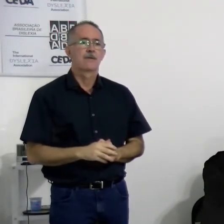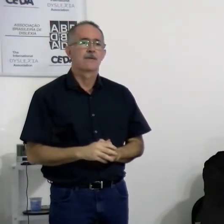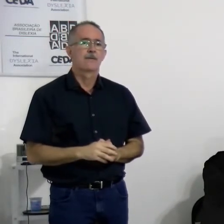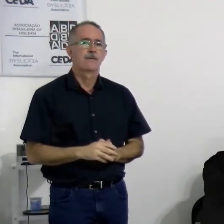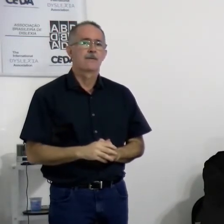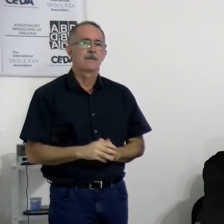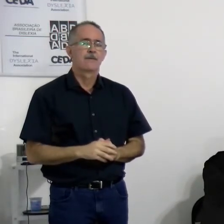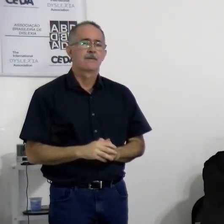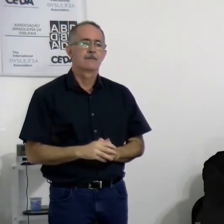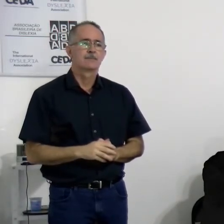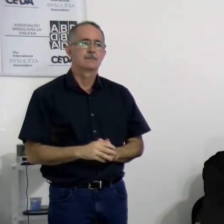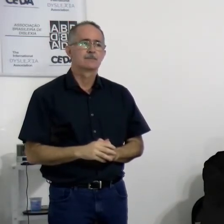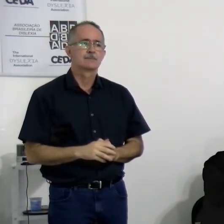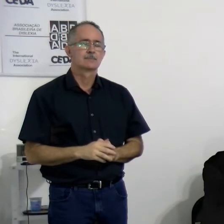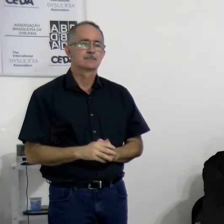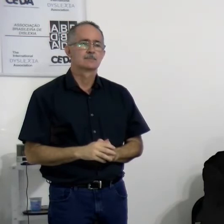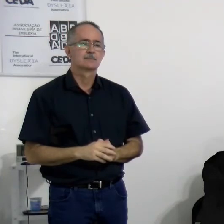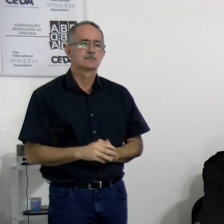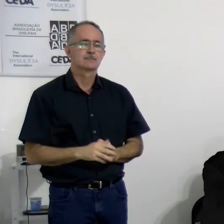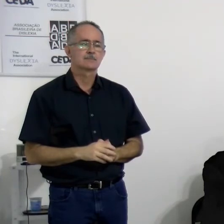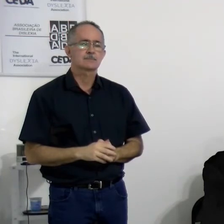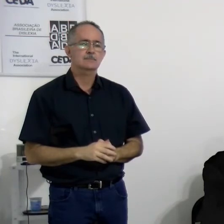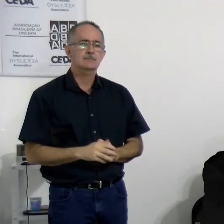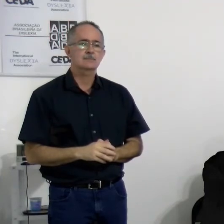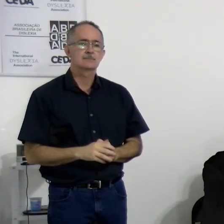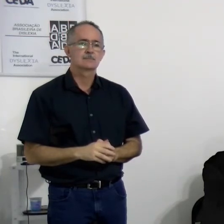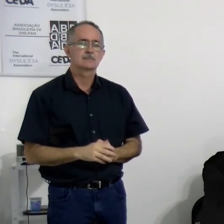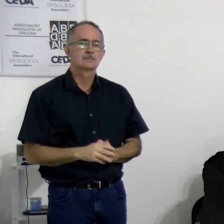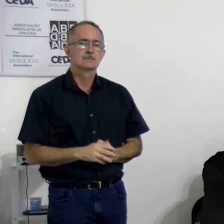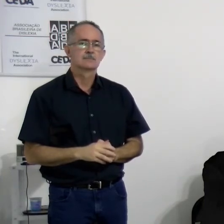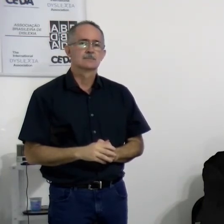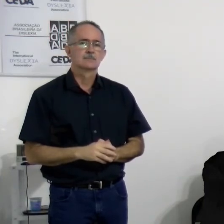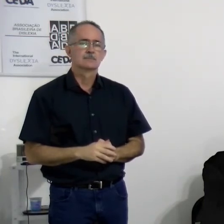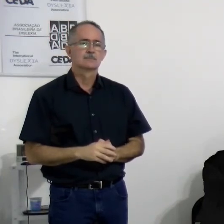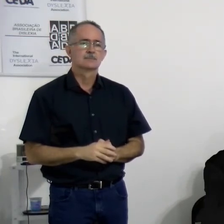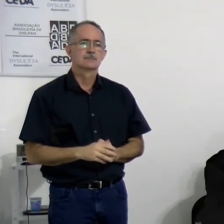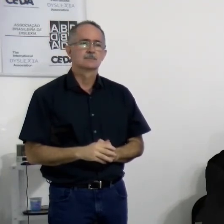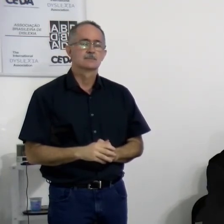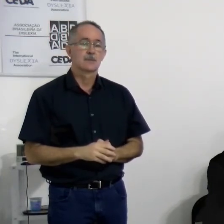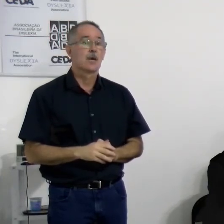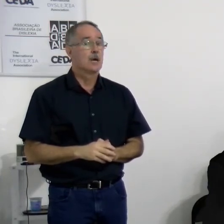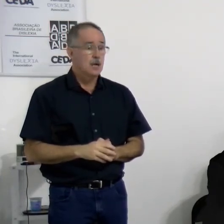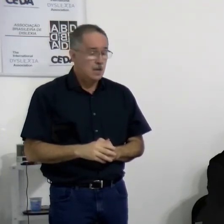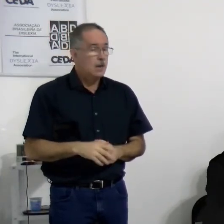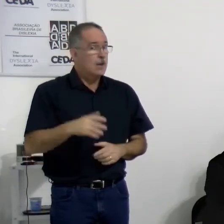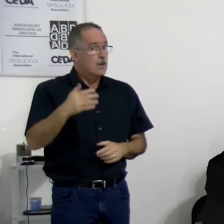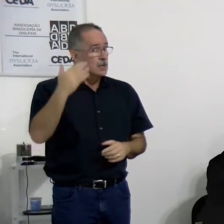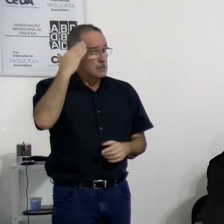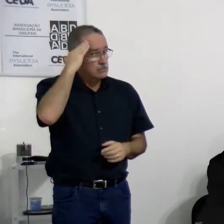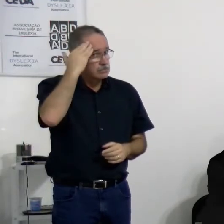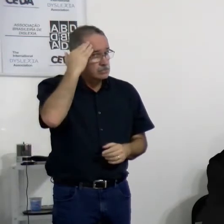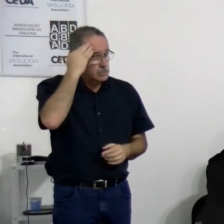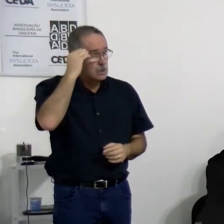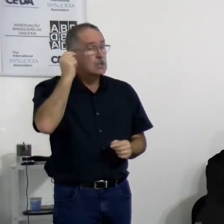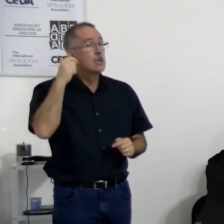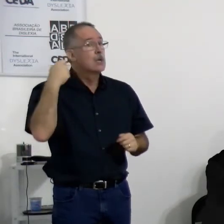careful to state a cautionary note about early screening. Vamos tomar cuidado para não